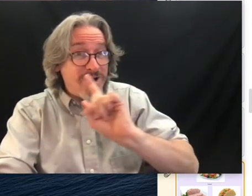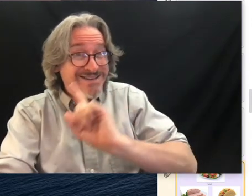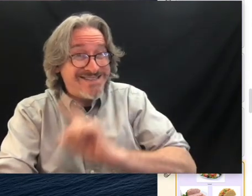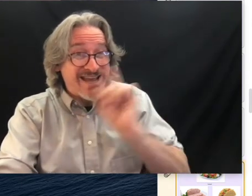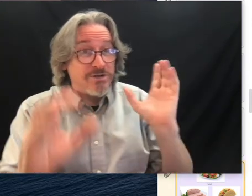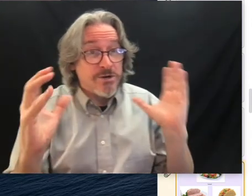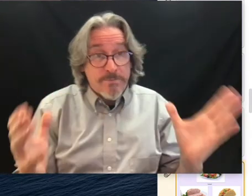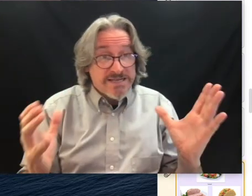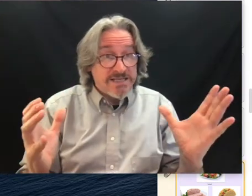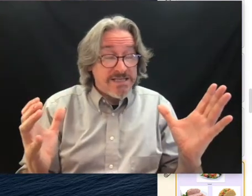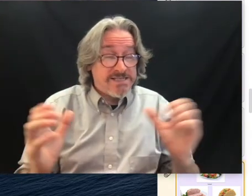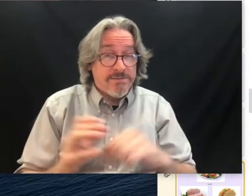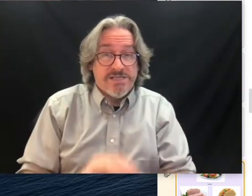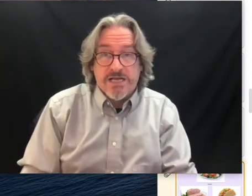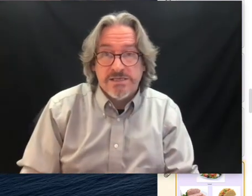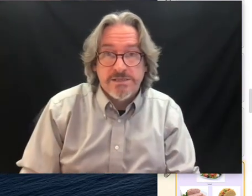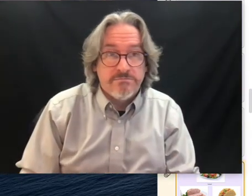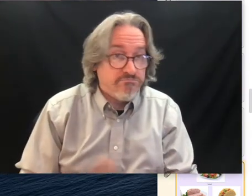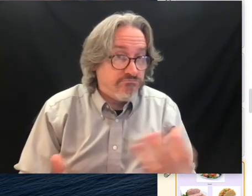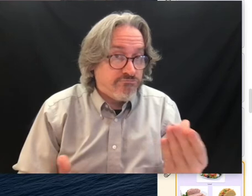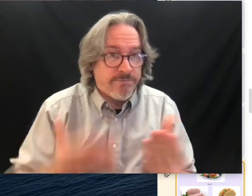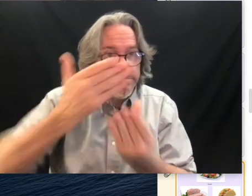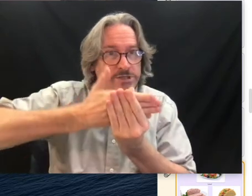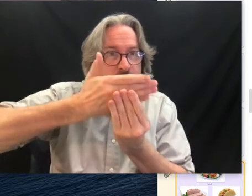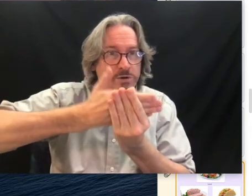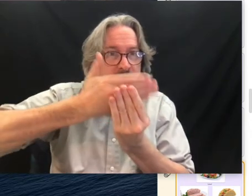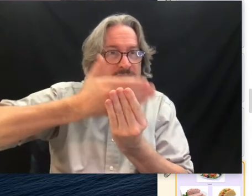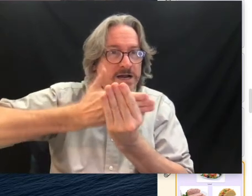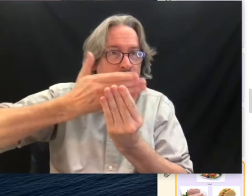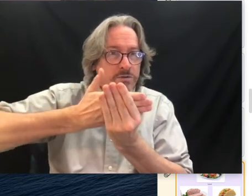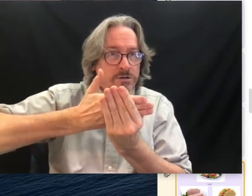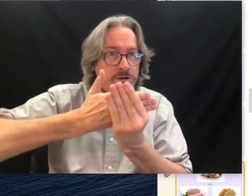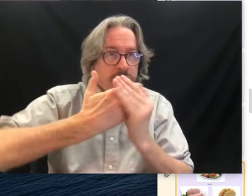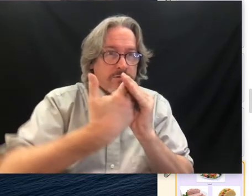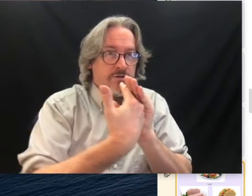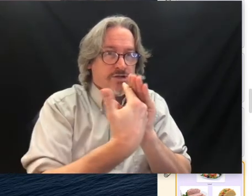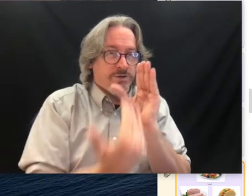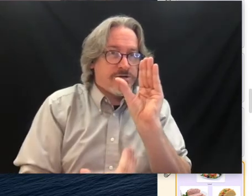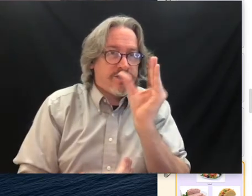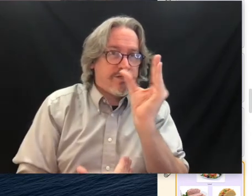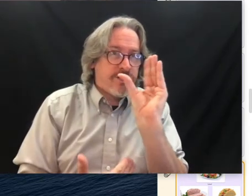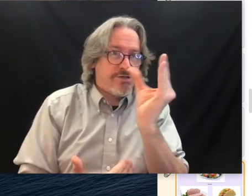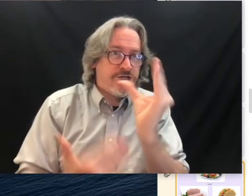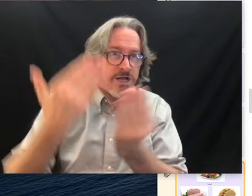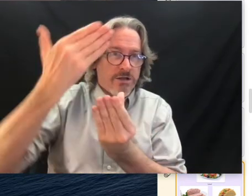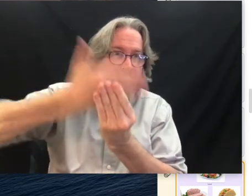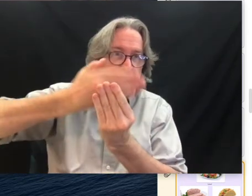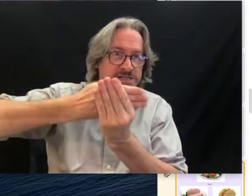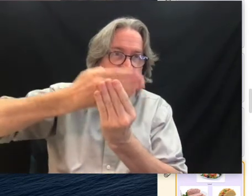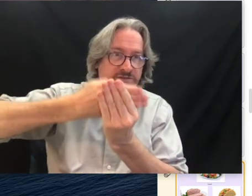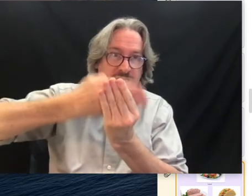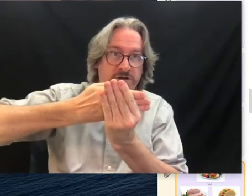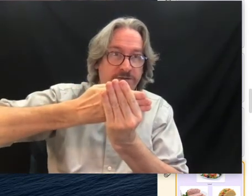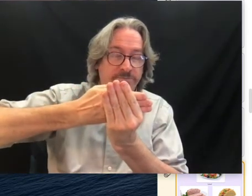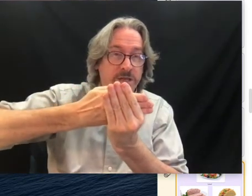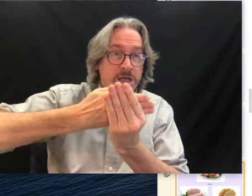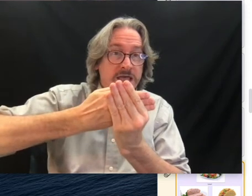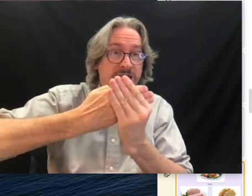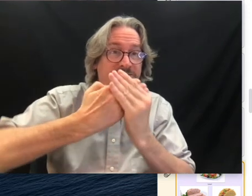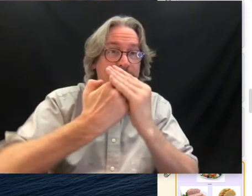Taco and sandwich are basically the same signs. Right? So taco. So here's the shell, and I put the stuff in it,